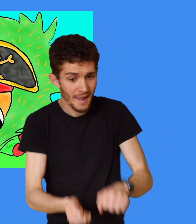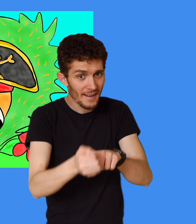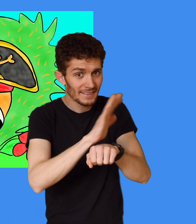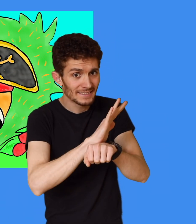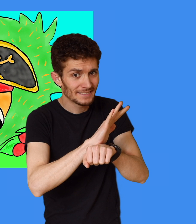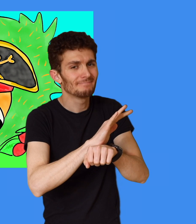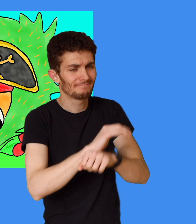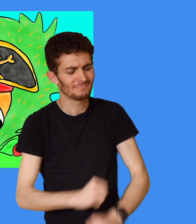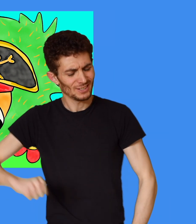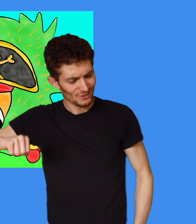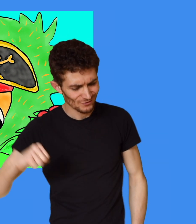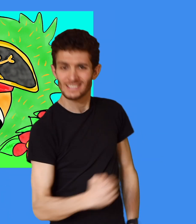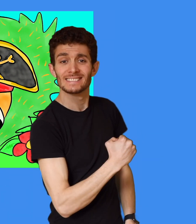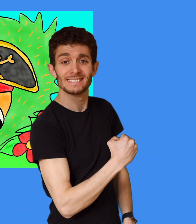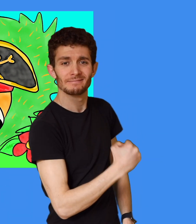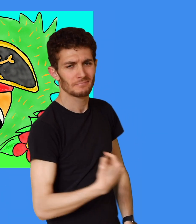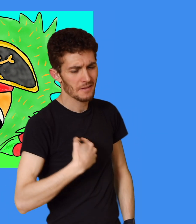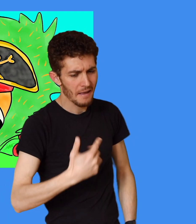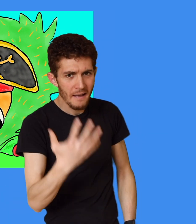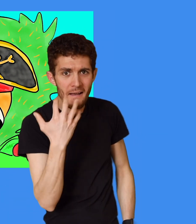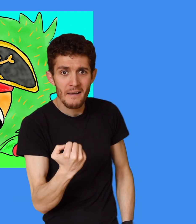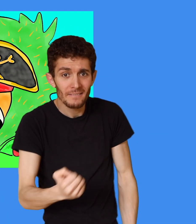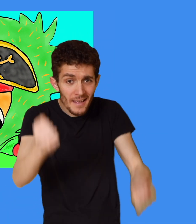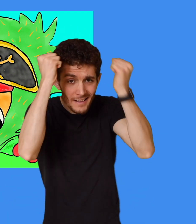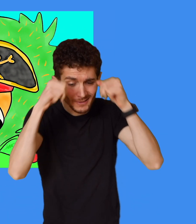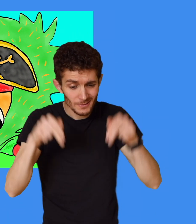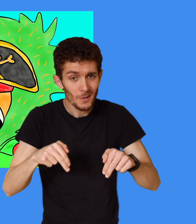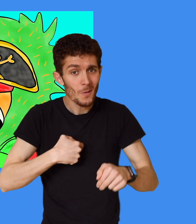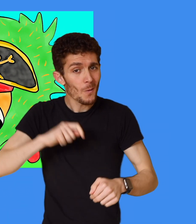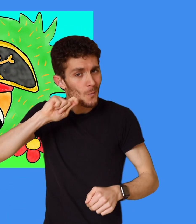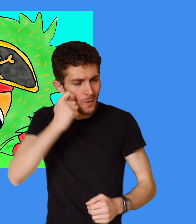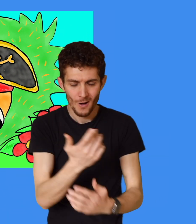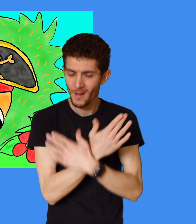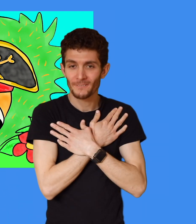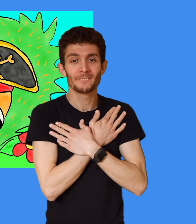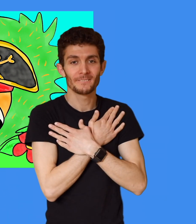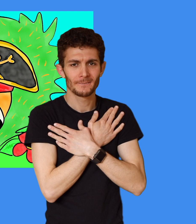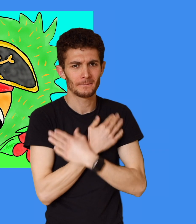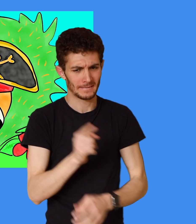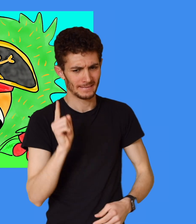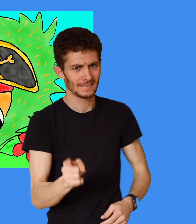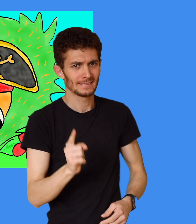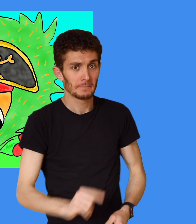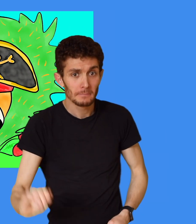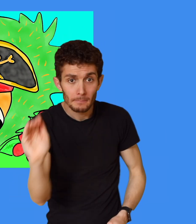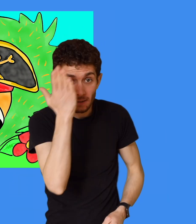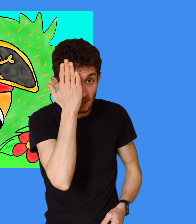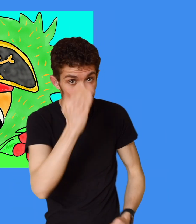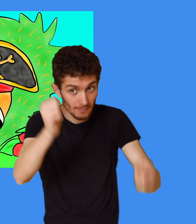Right, me hearties, I've got something that Hats will love. Yo ho ho, it's a pirate hat, said